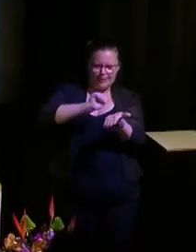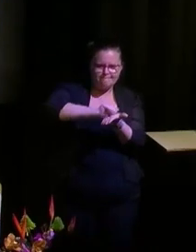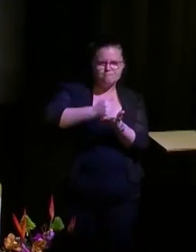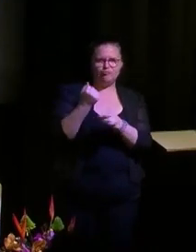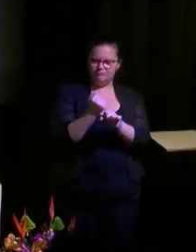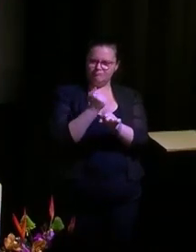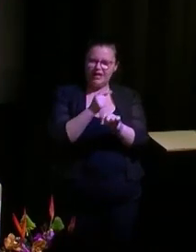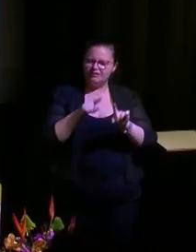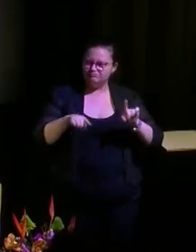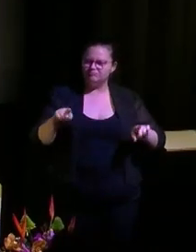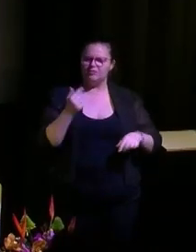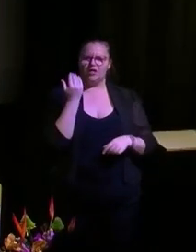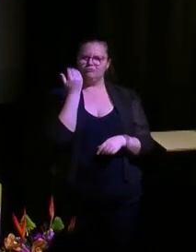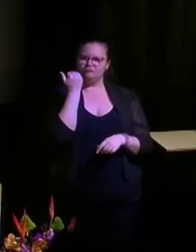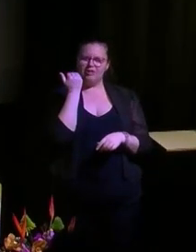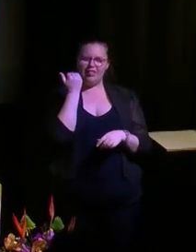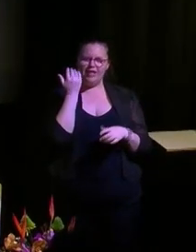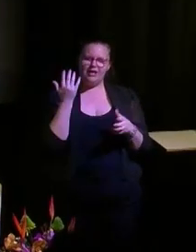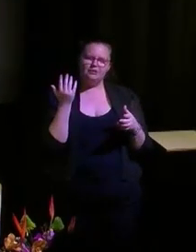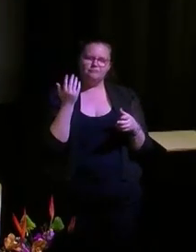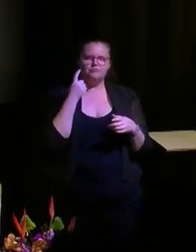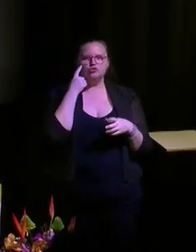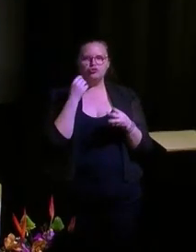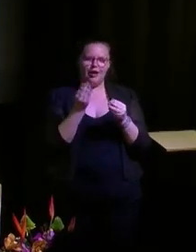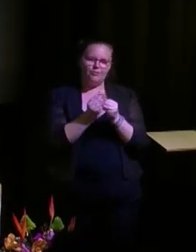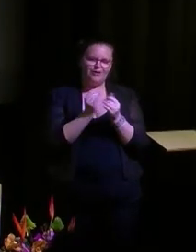recently, Gail has been experimenting with cast bronze work,